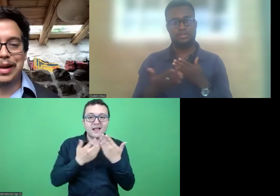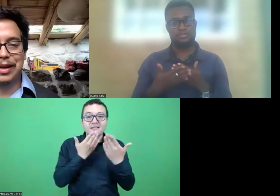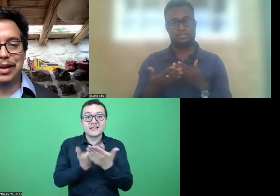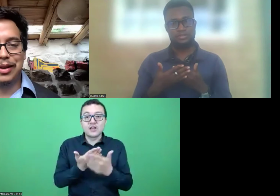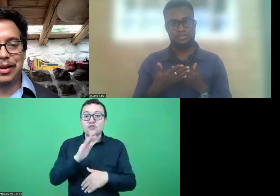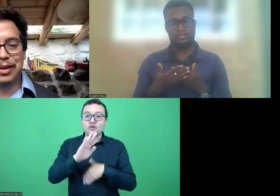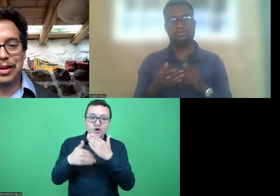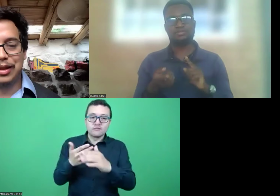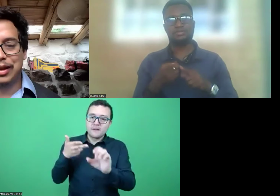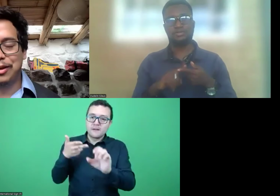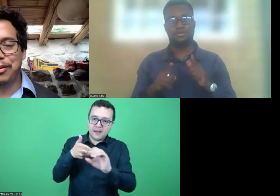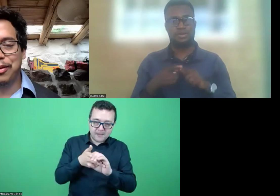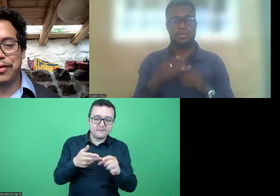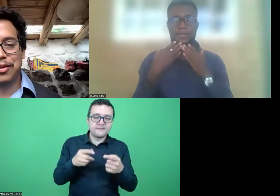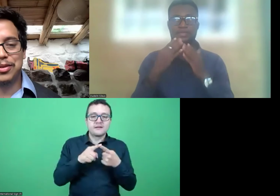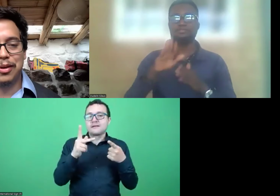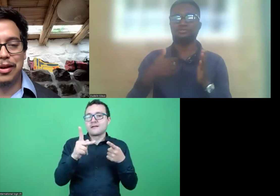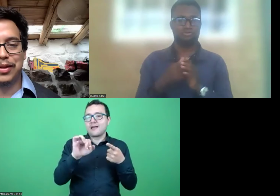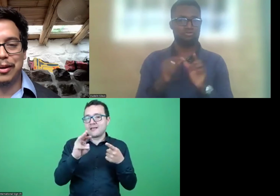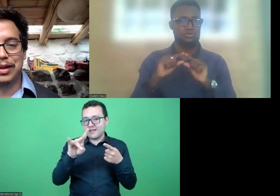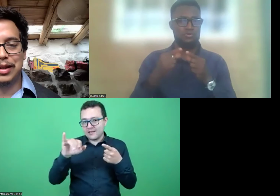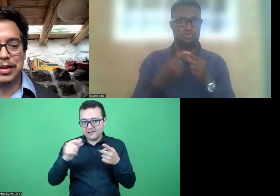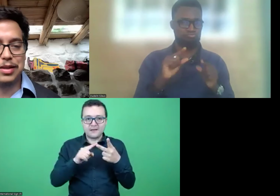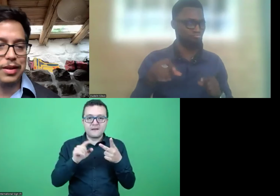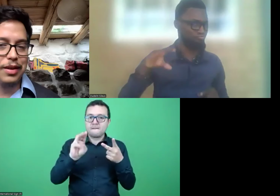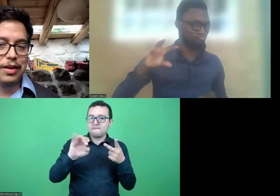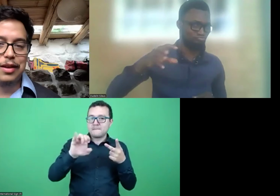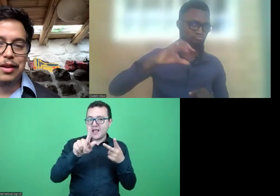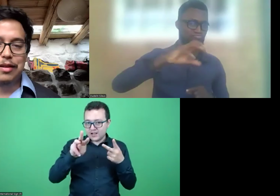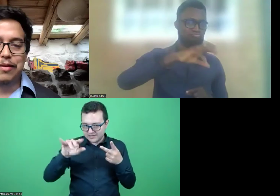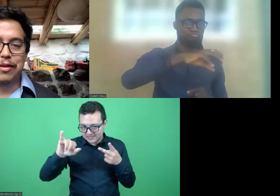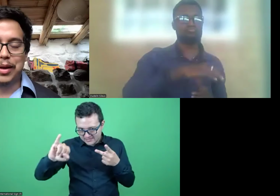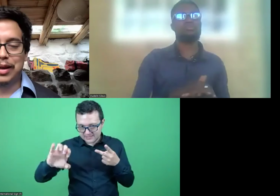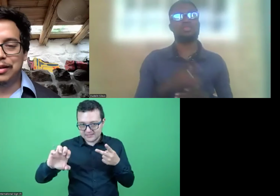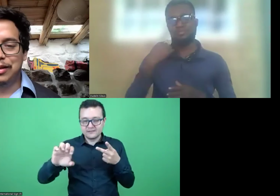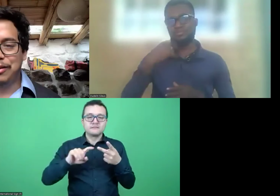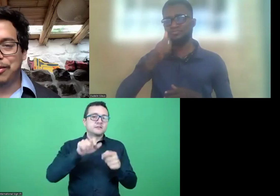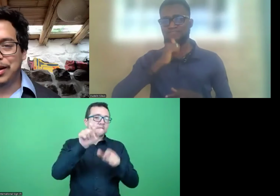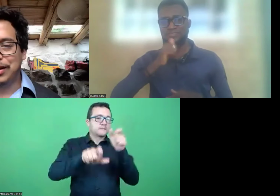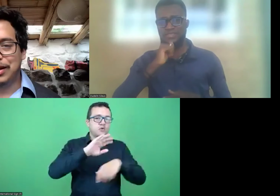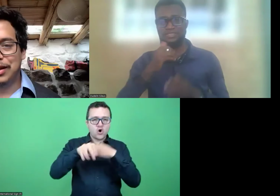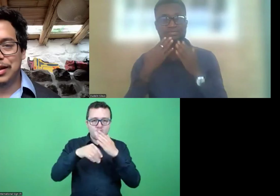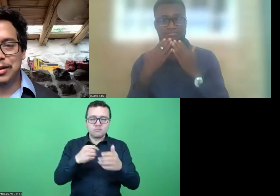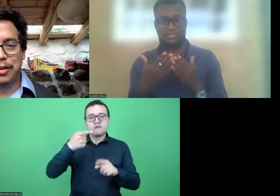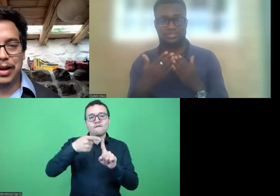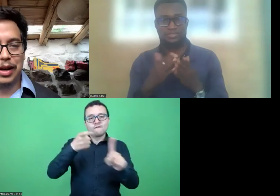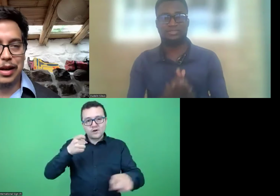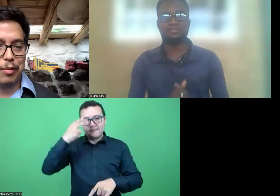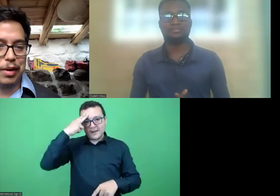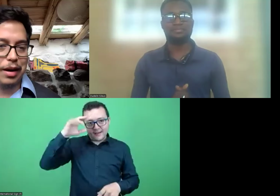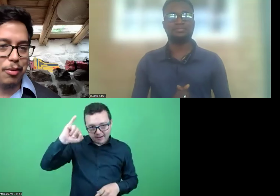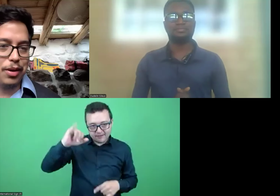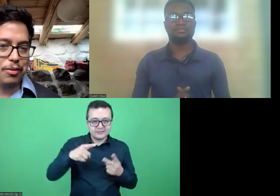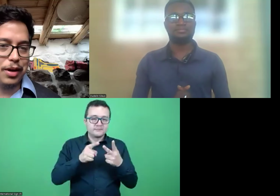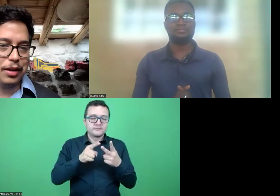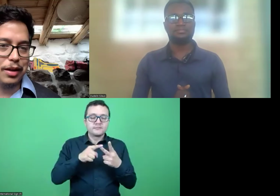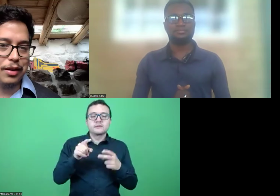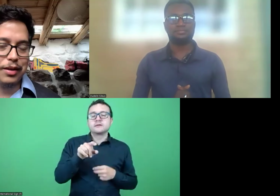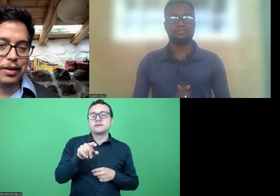you, Melanie. And thank you, of course, to all of the grantees from Haiti, Rwanda, Nigeria, Ghana,